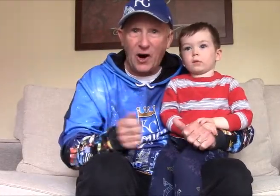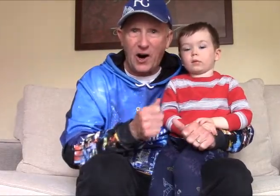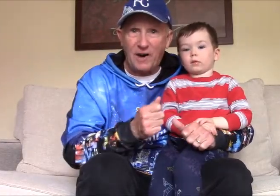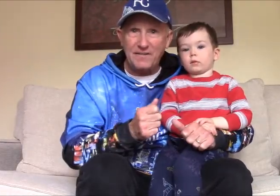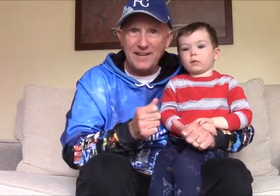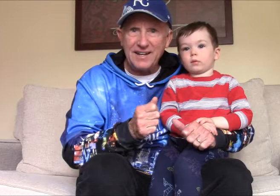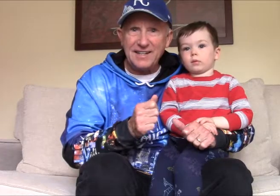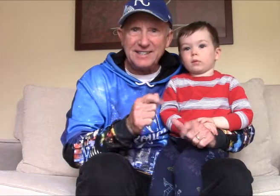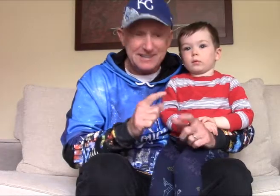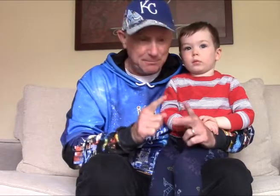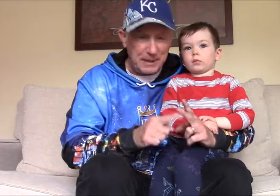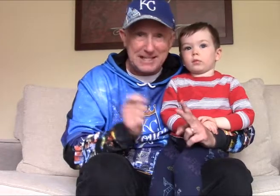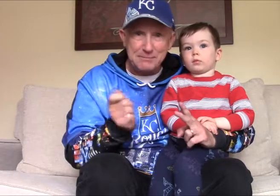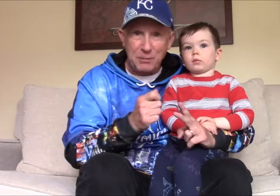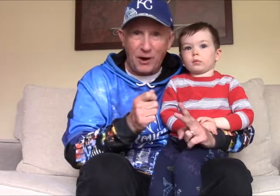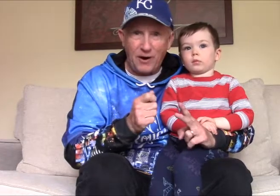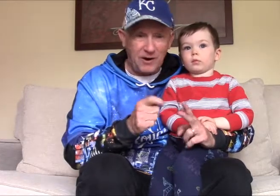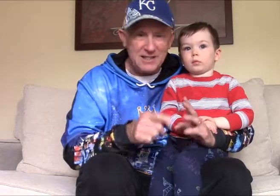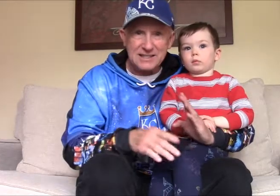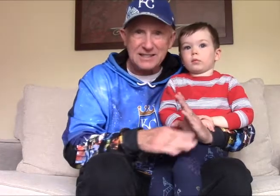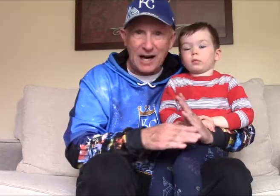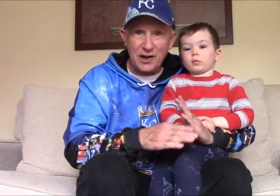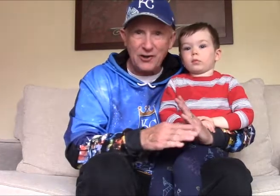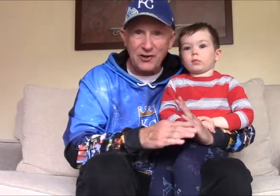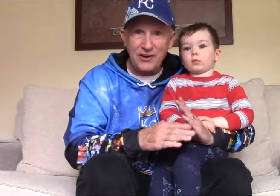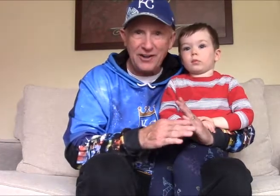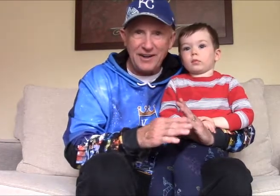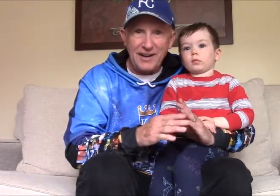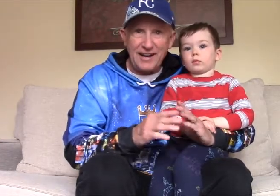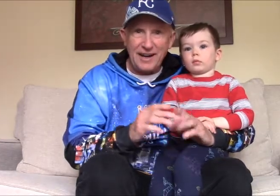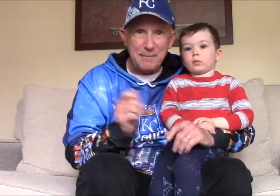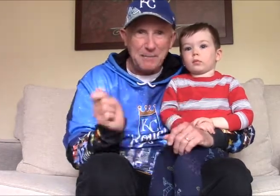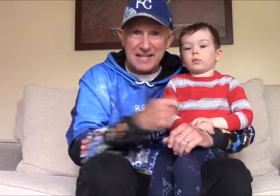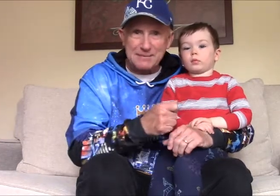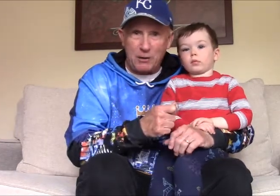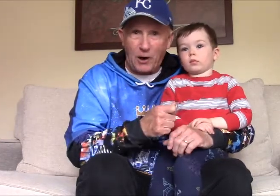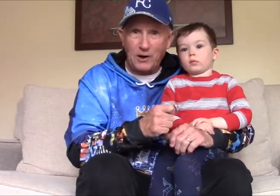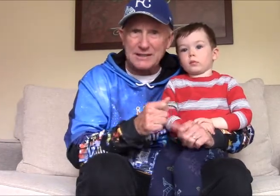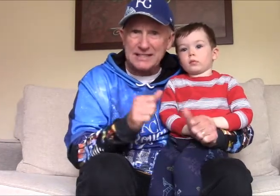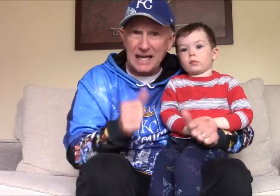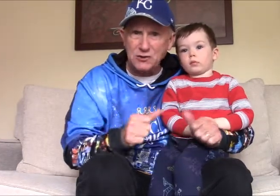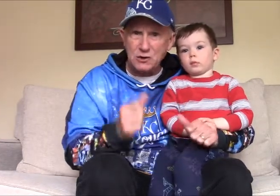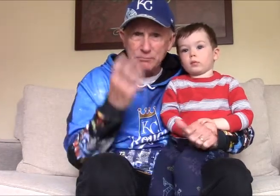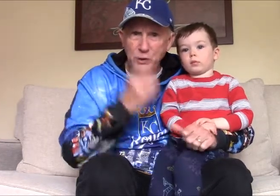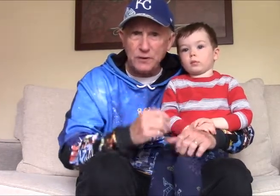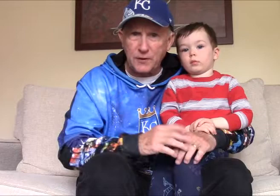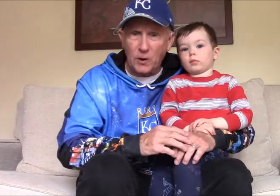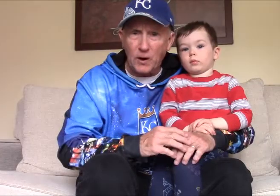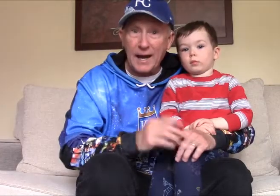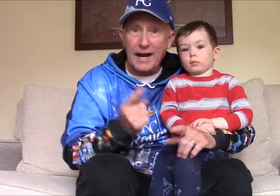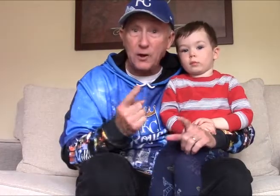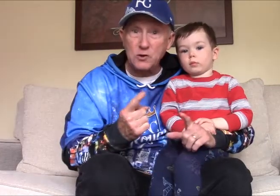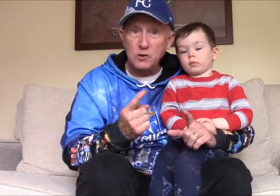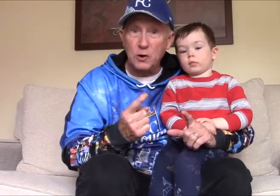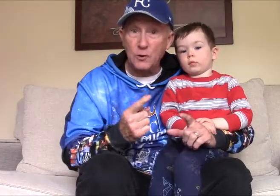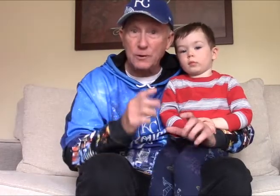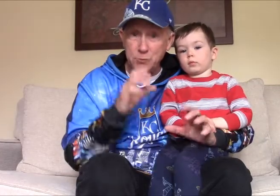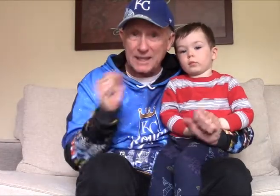golf. Baseball, soccer, and baseball. Statue, beautiful. And also the